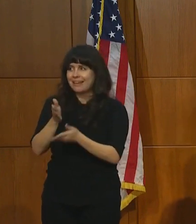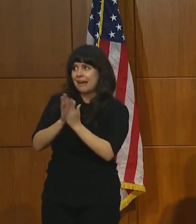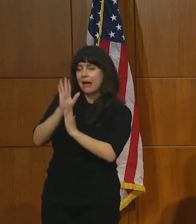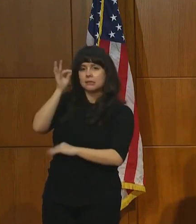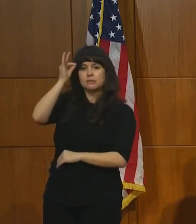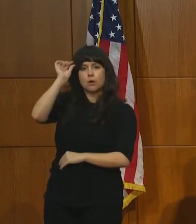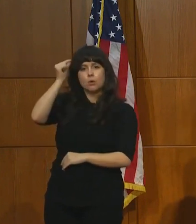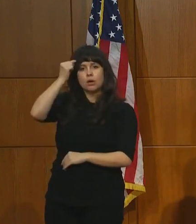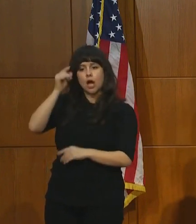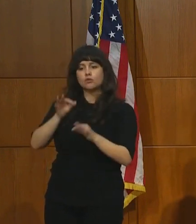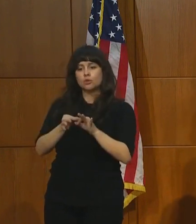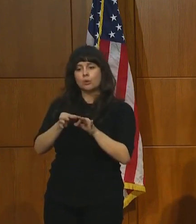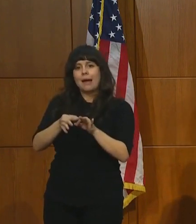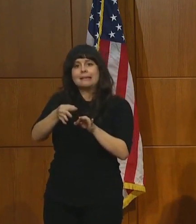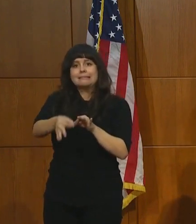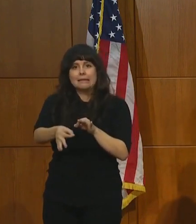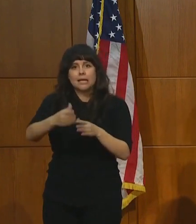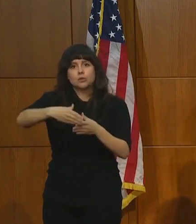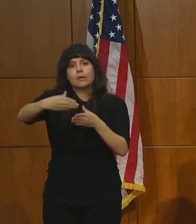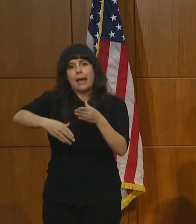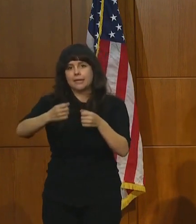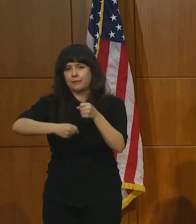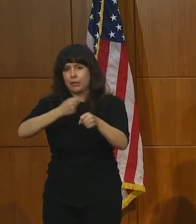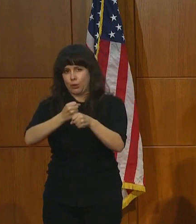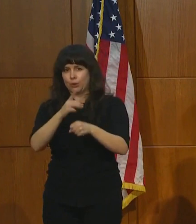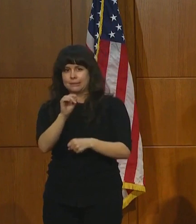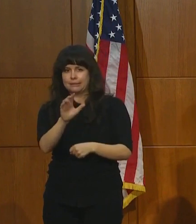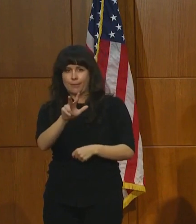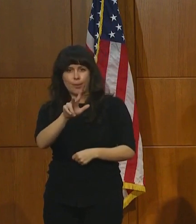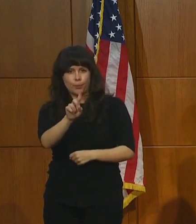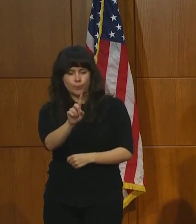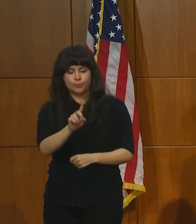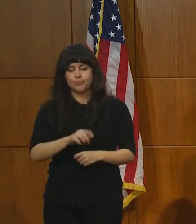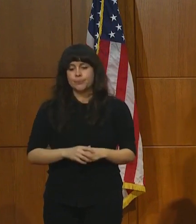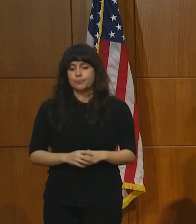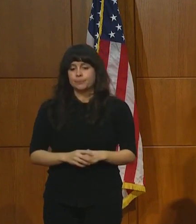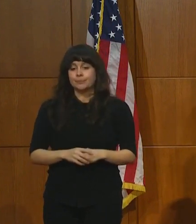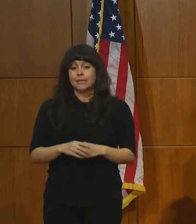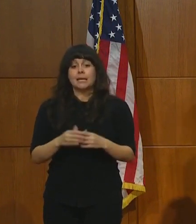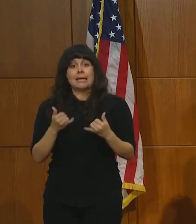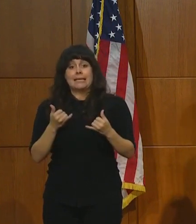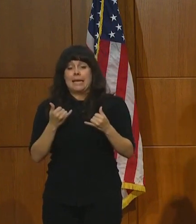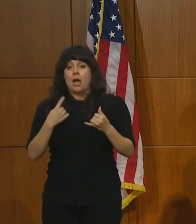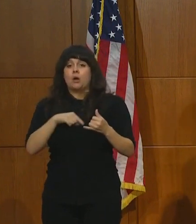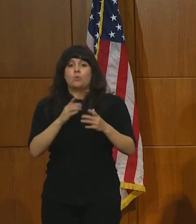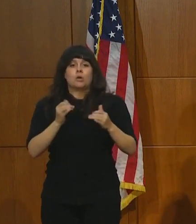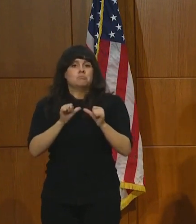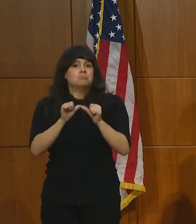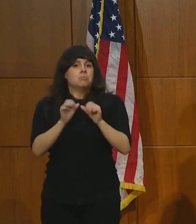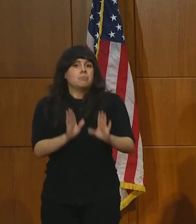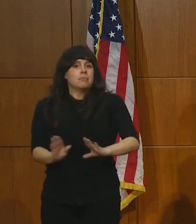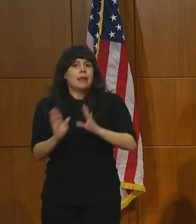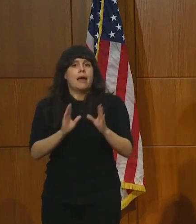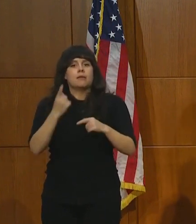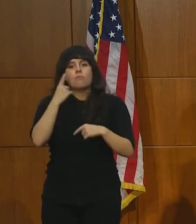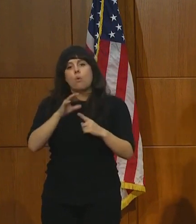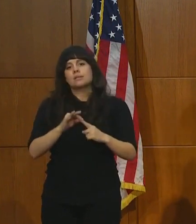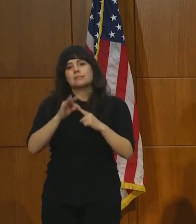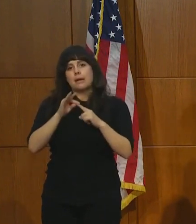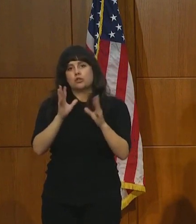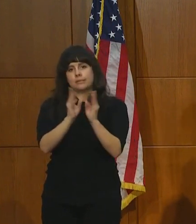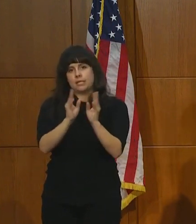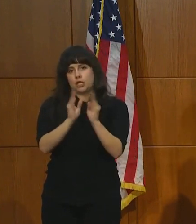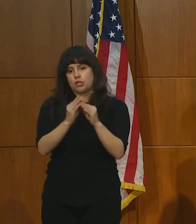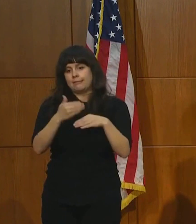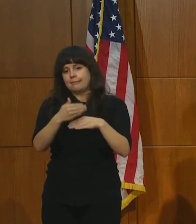this calendar year. And finally, we continue to plan for a special session next month. We've been in touch